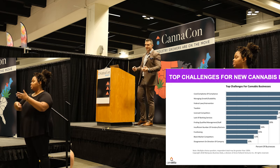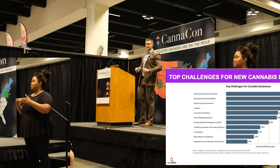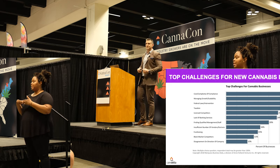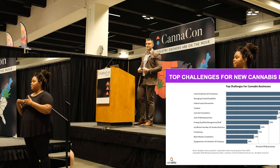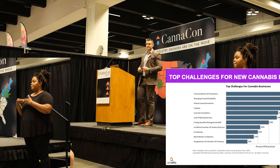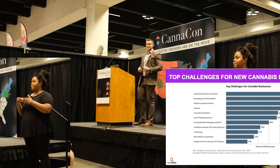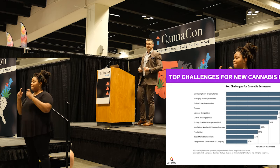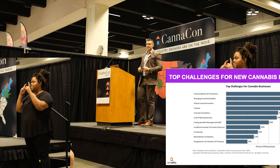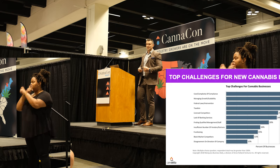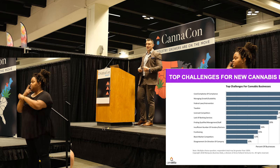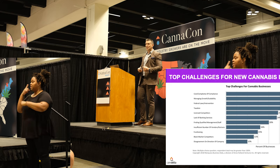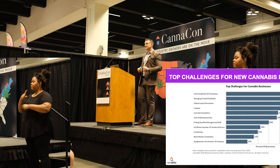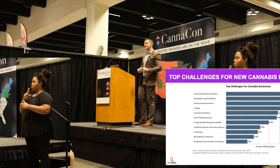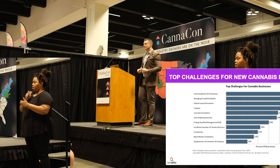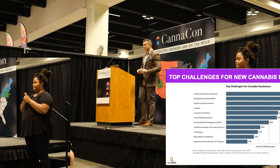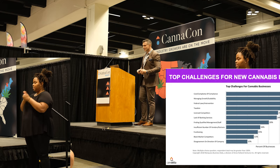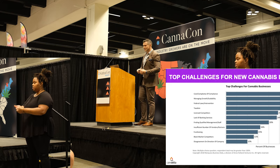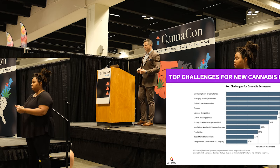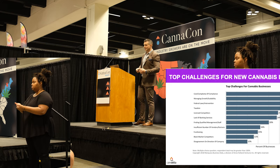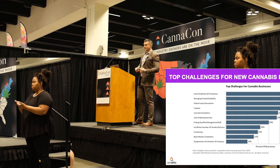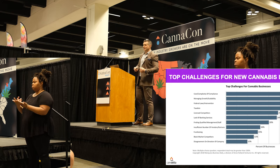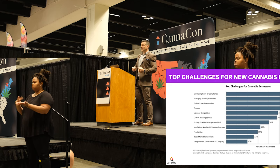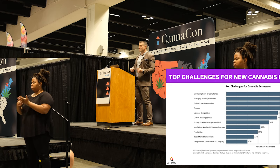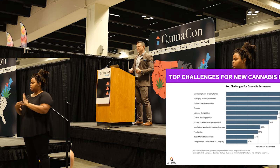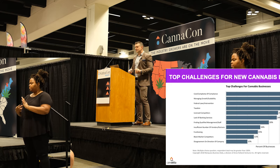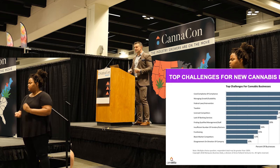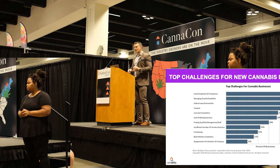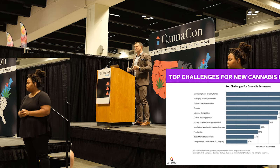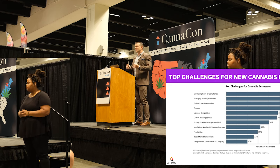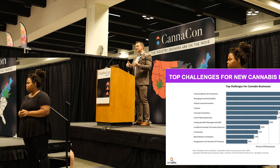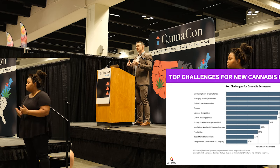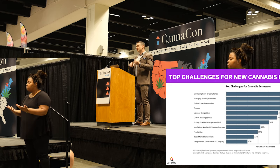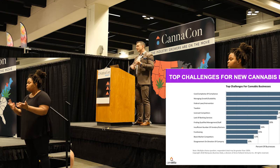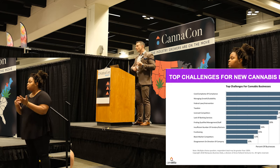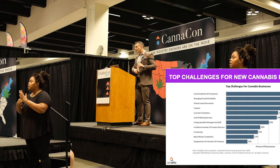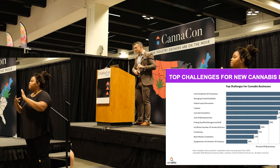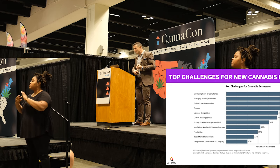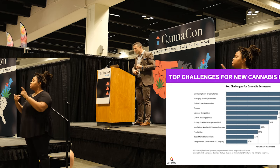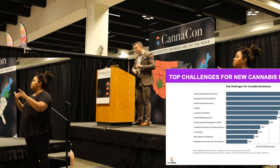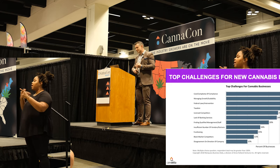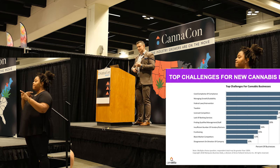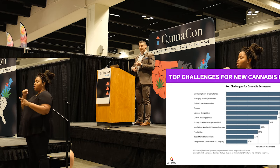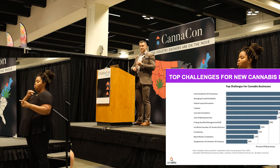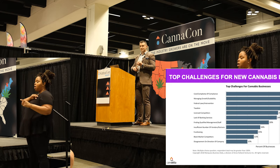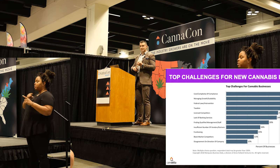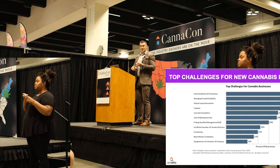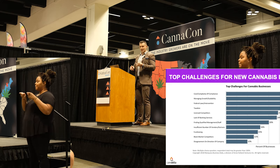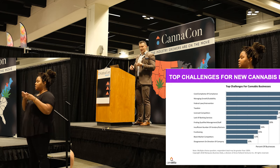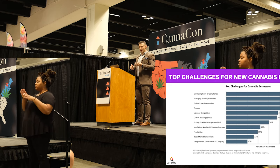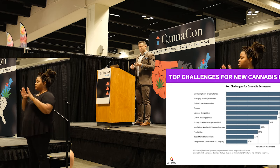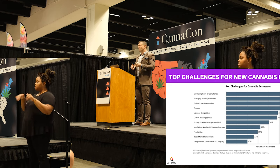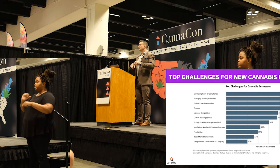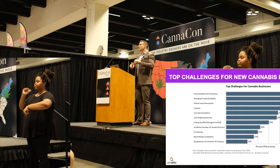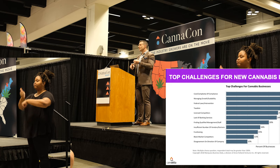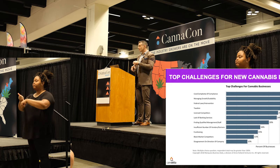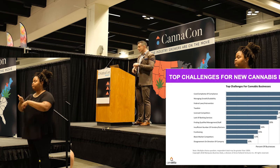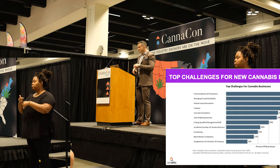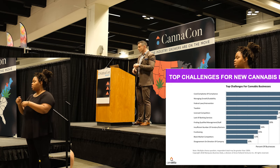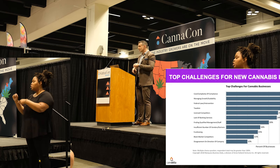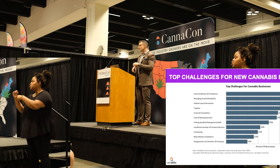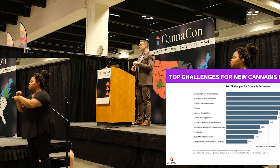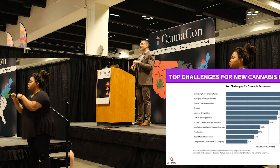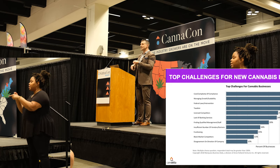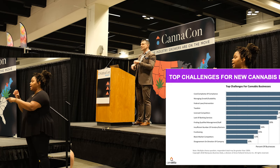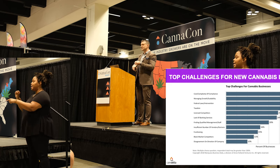compliance. Right? What does that mean? It means implementing things like a quality management system, training people